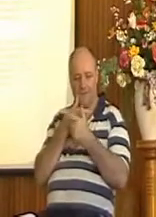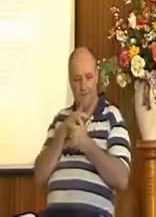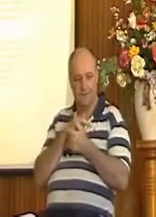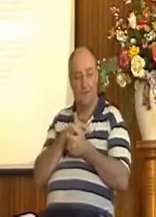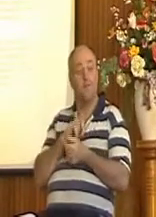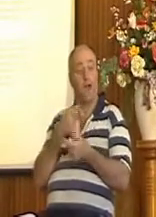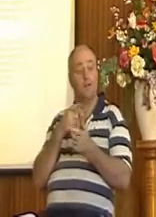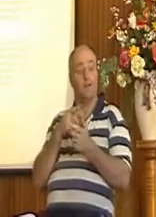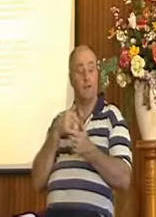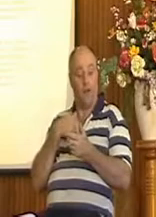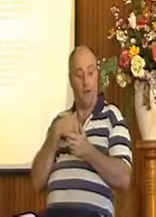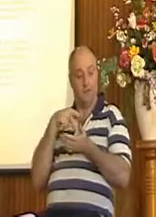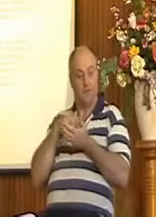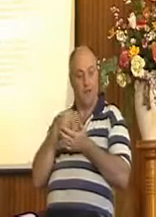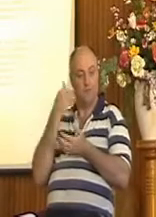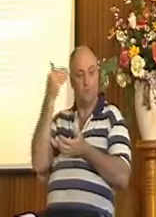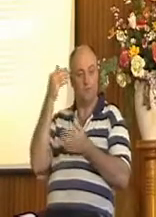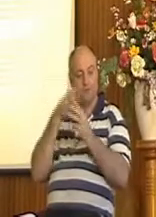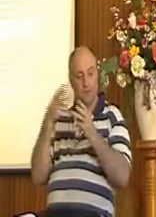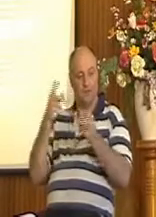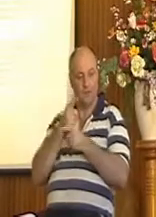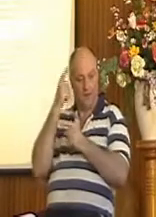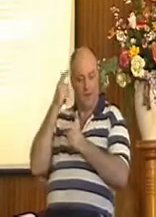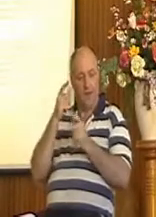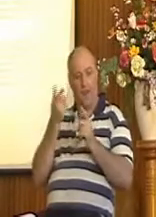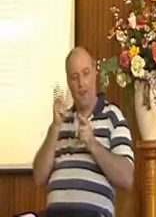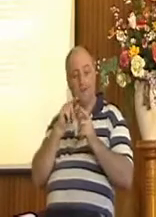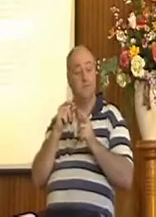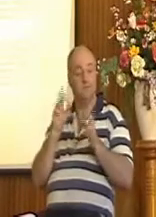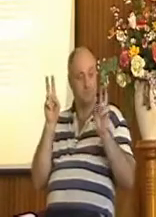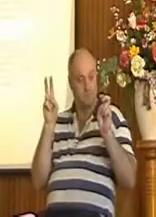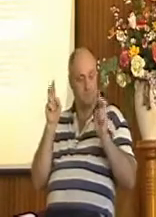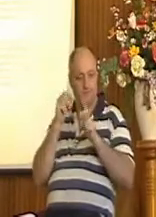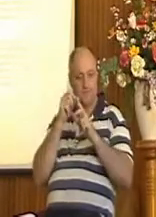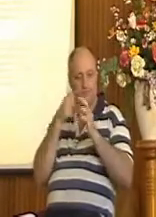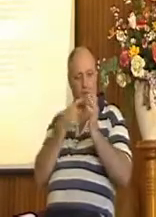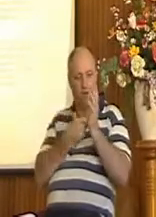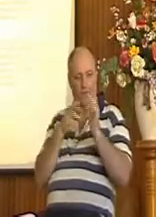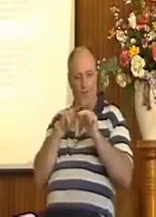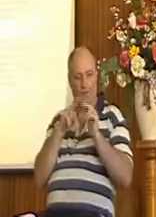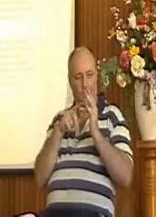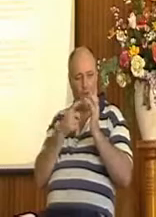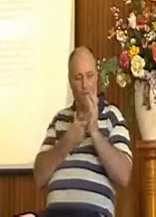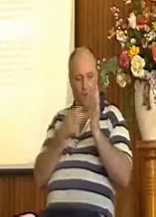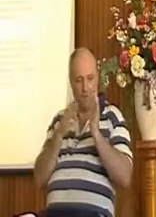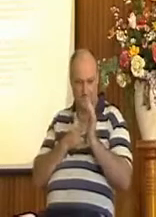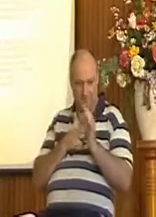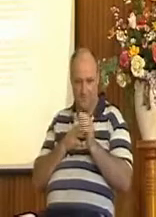today. We perform. But the word is based on one of the two great words to do in